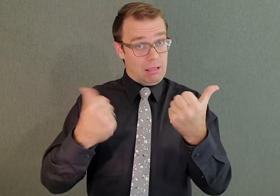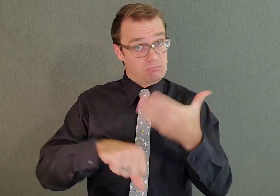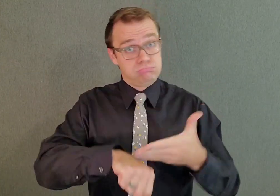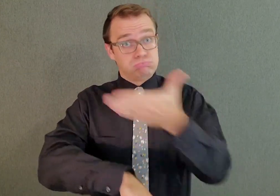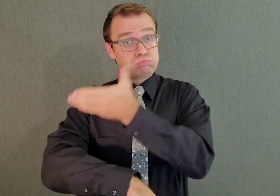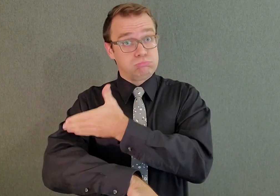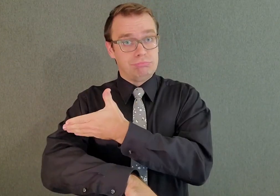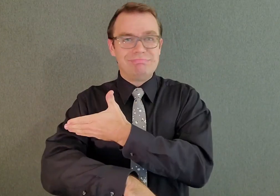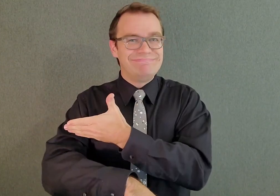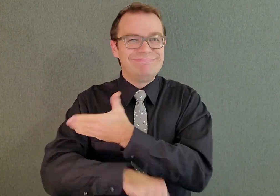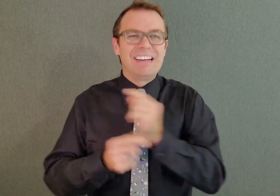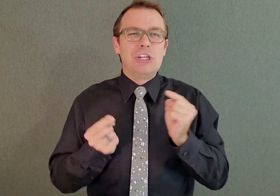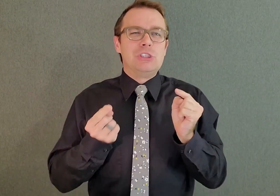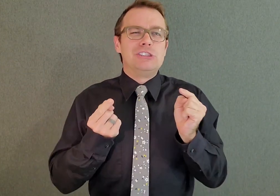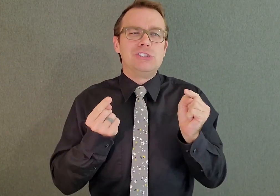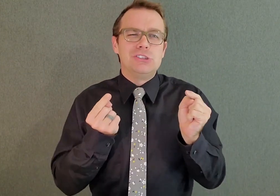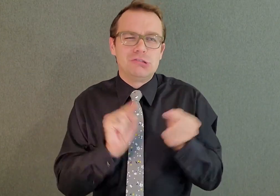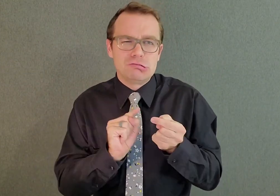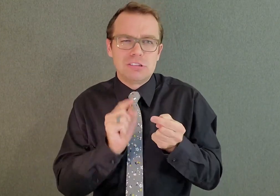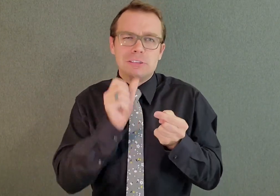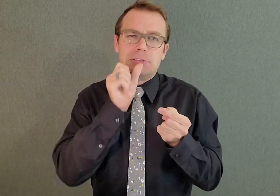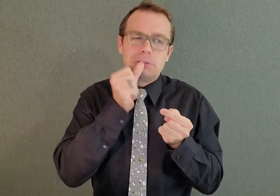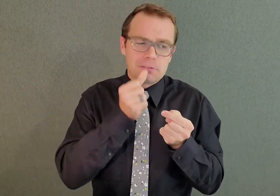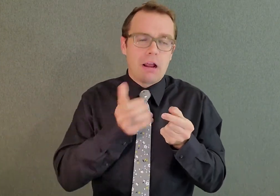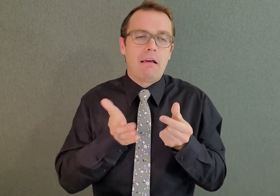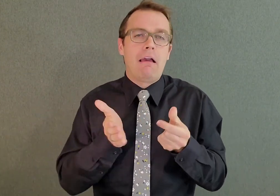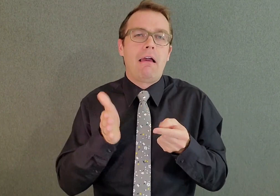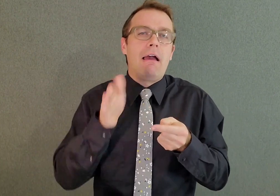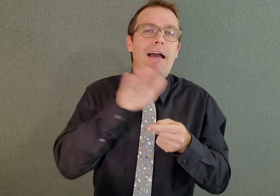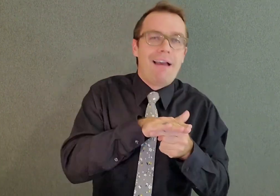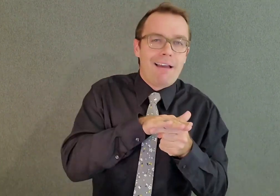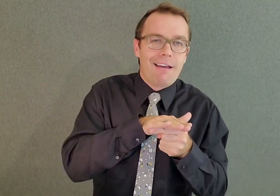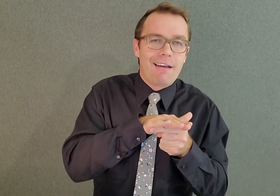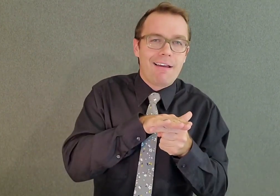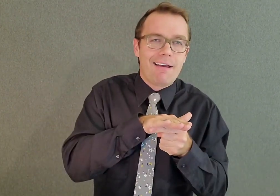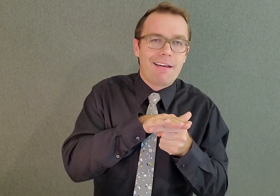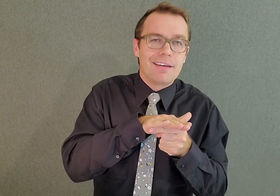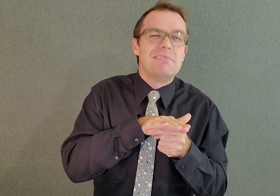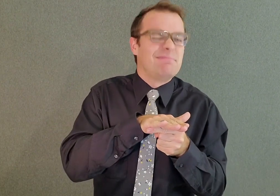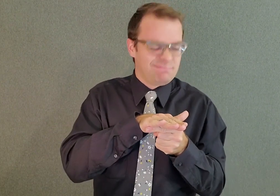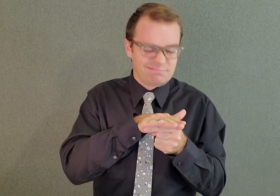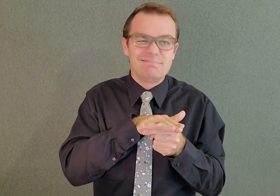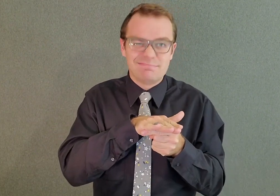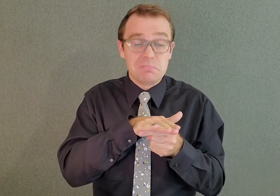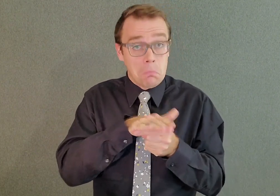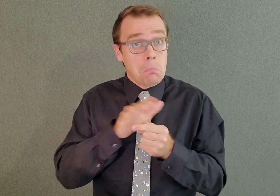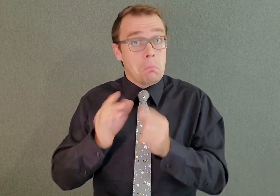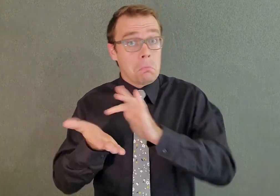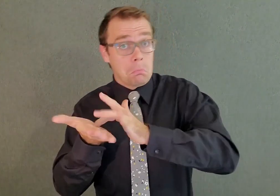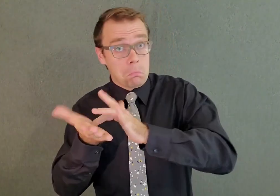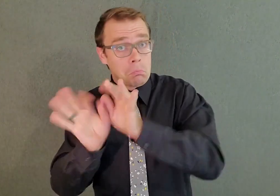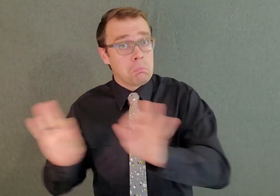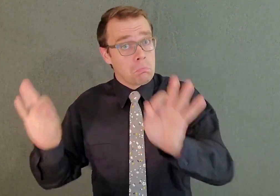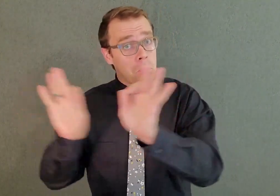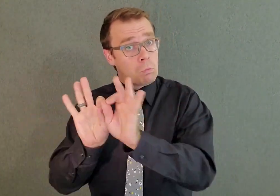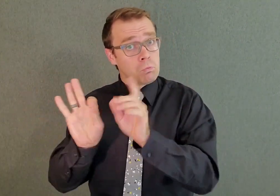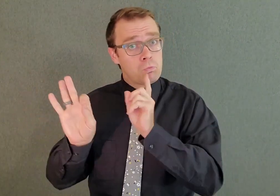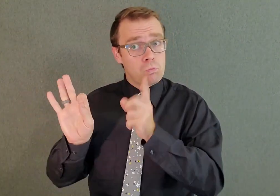better. They're merely covering up the signal their body gave them to pay attention. Now, there is a time and place for medication